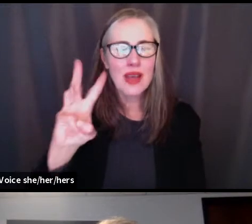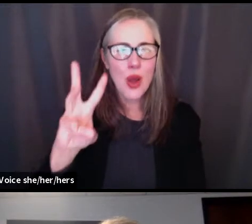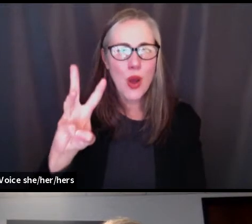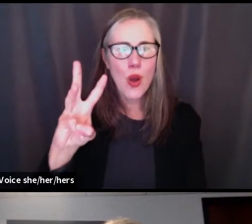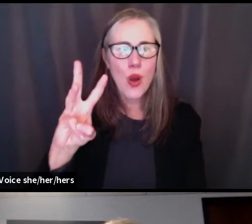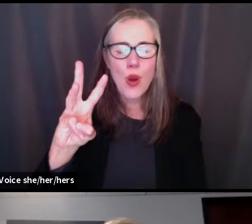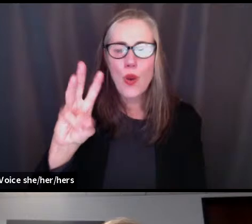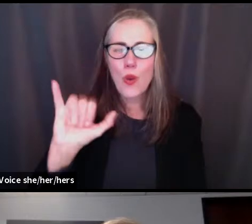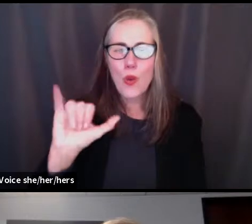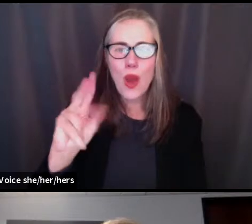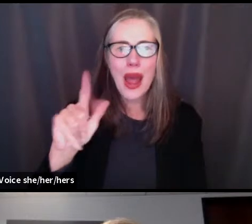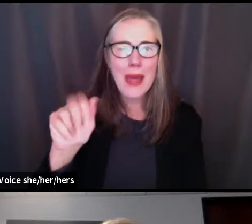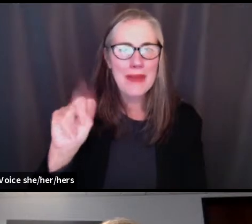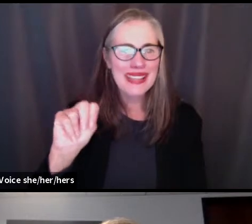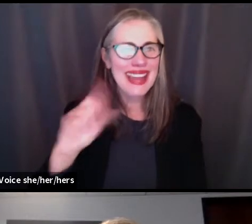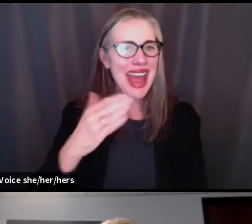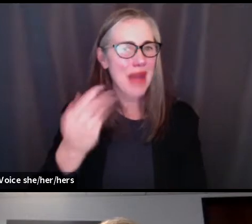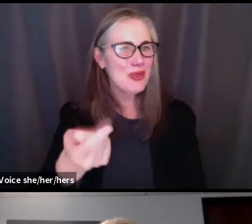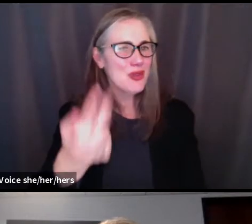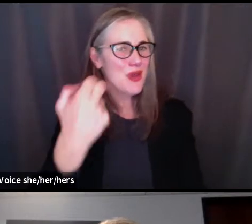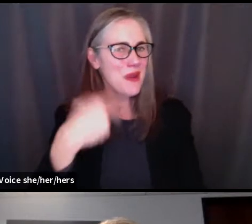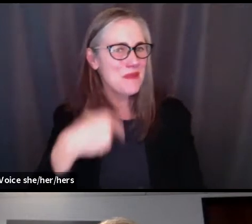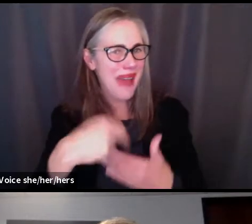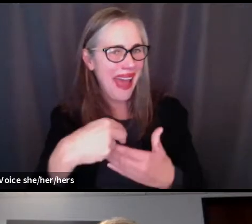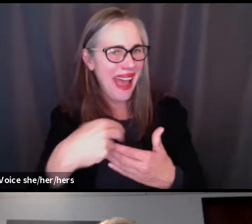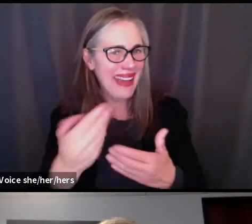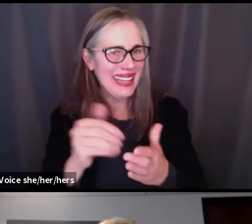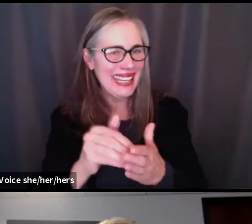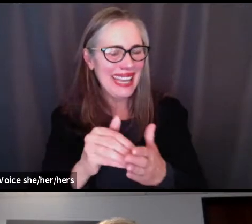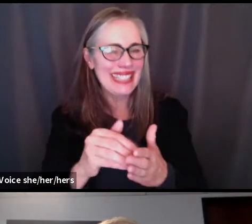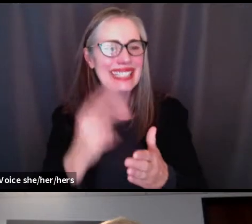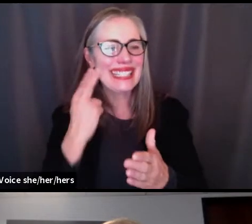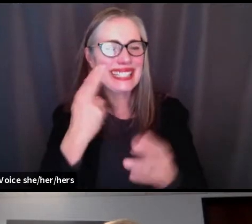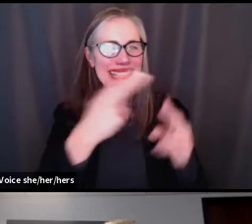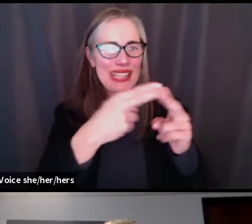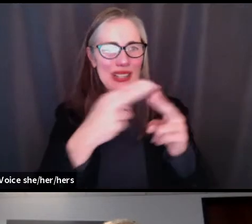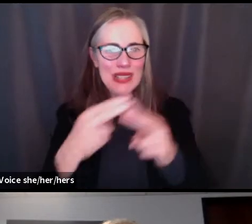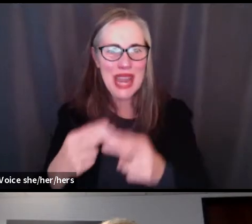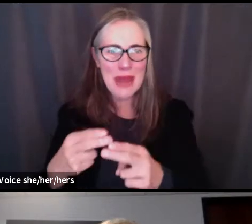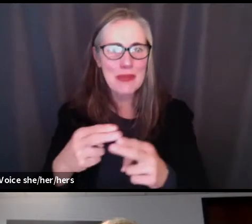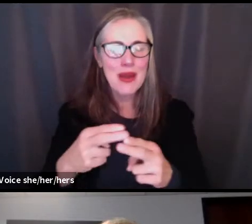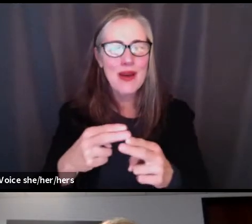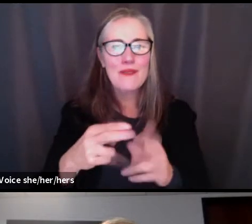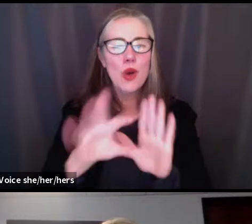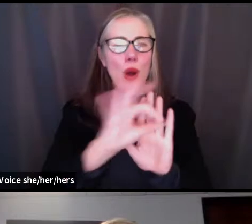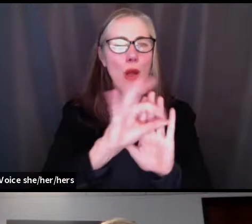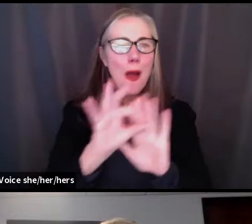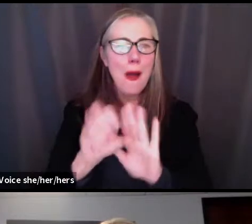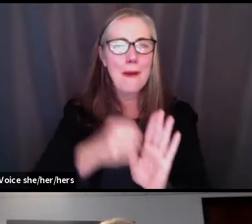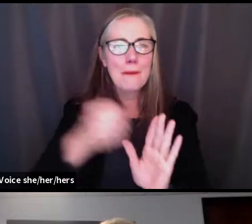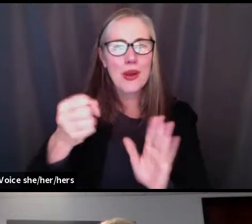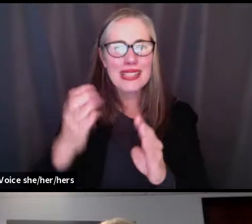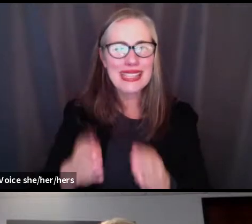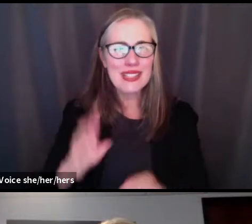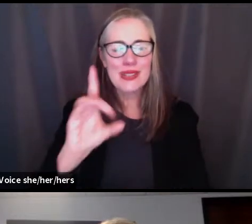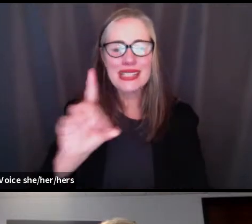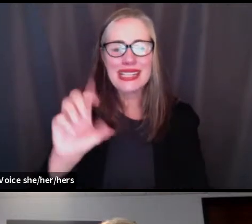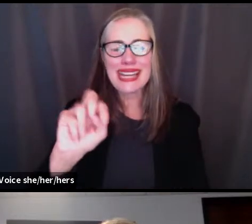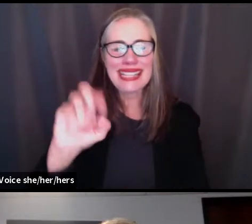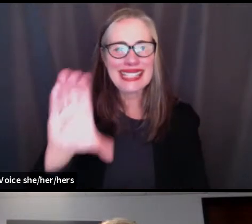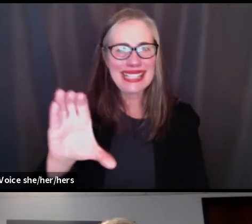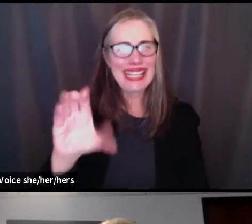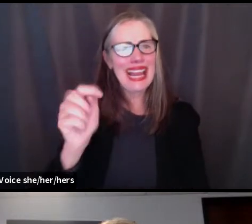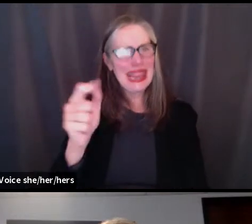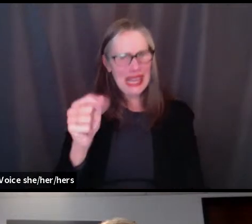back and have a lot of these folks named for appointees to the DNC. As many of you know, there's a little bit